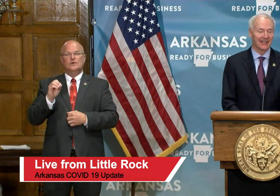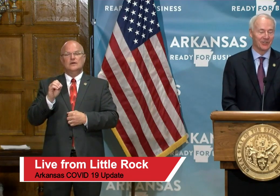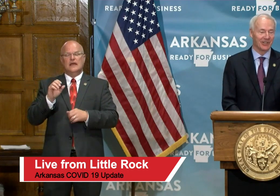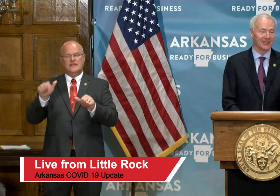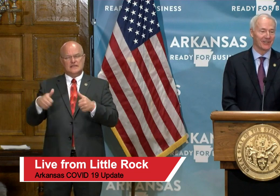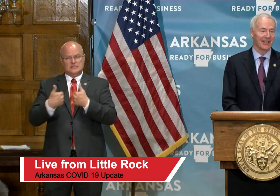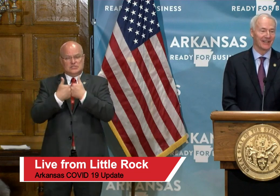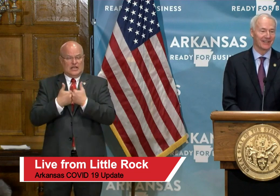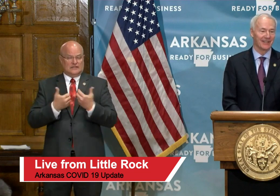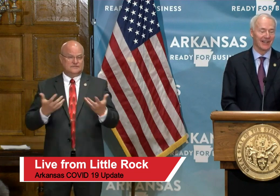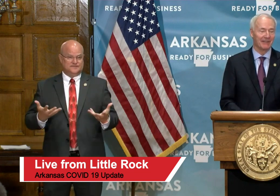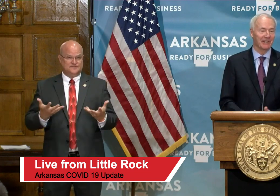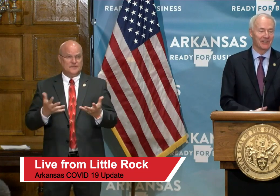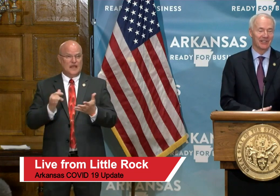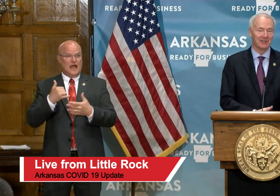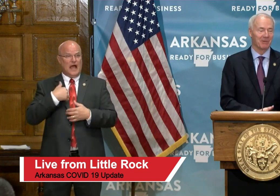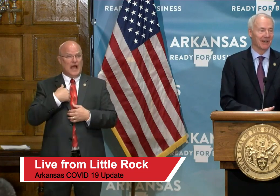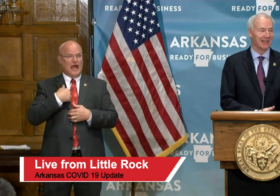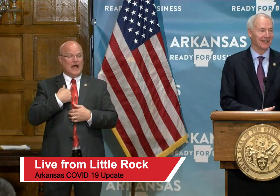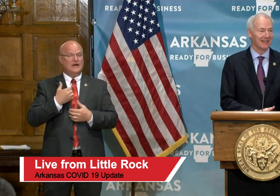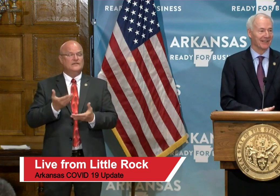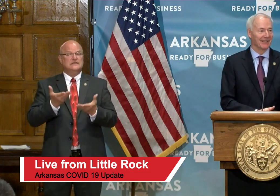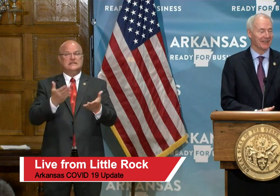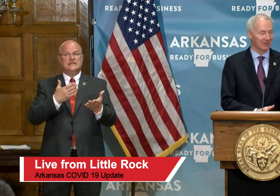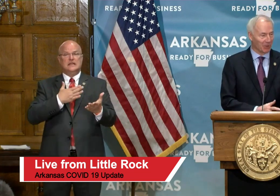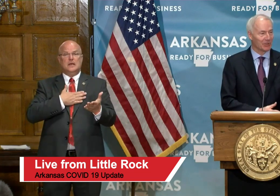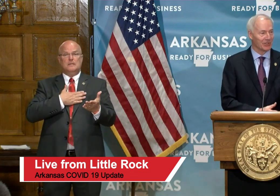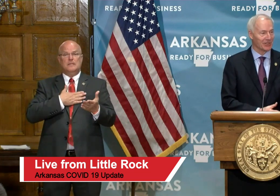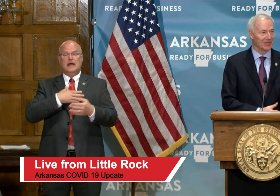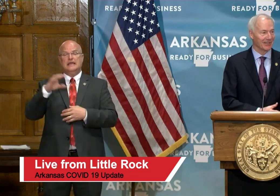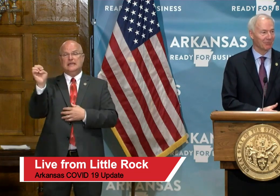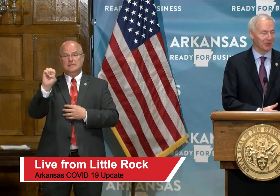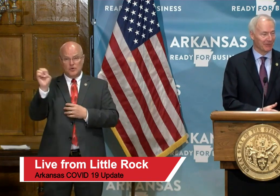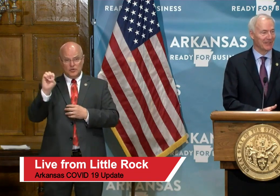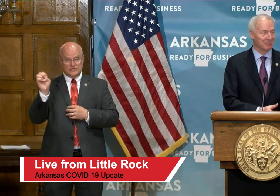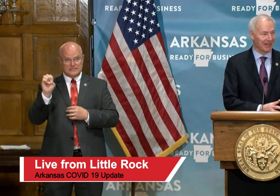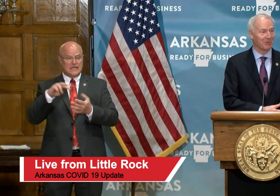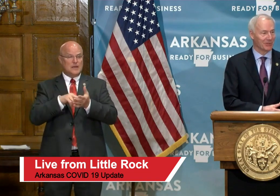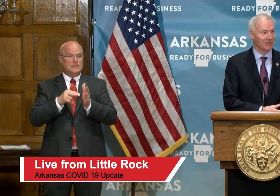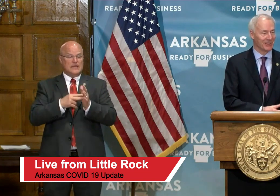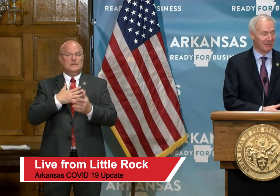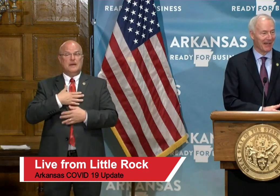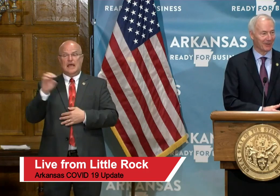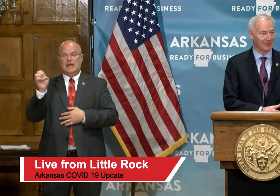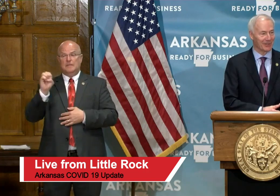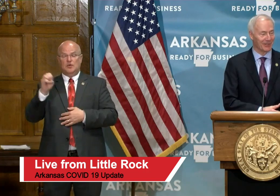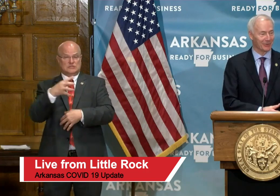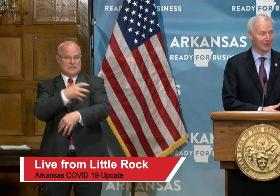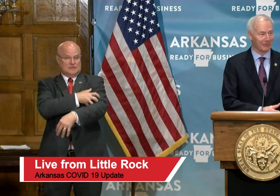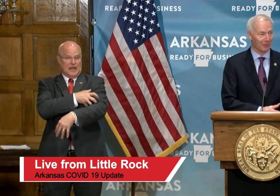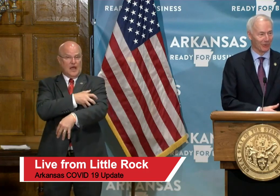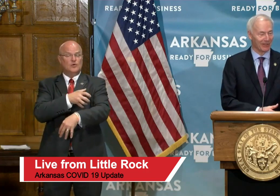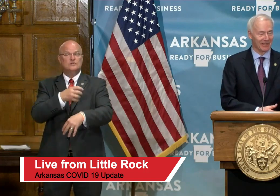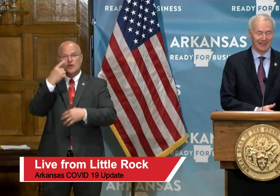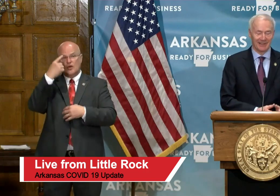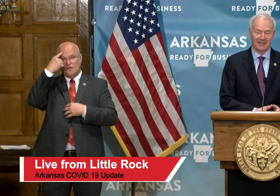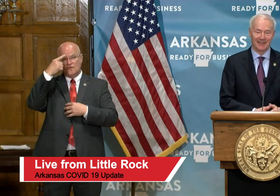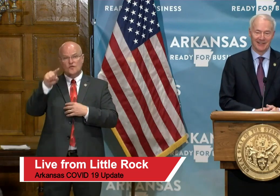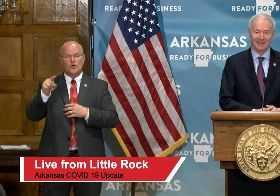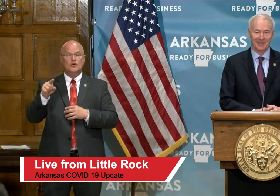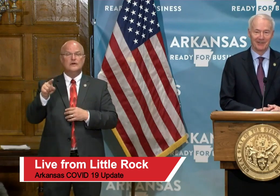the challenge is that I've extended the emergency, which means my emergency powers goes